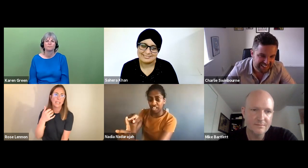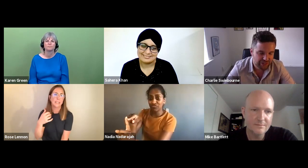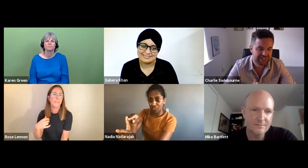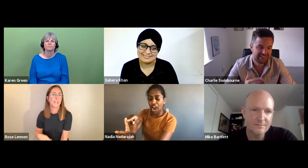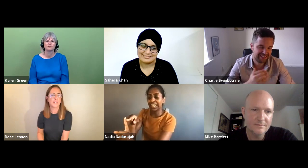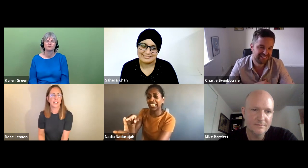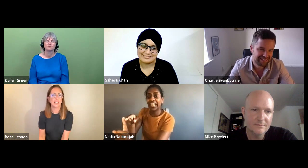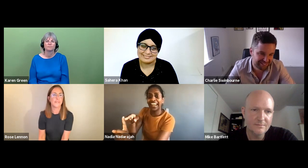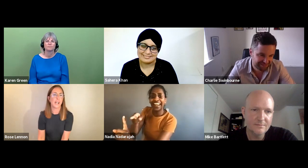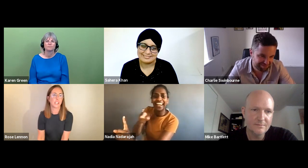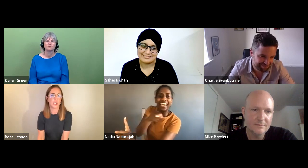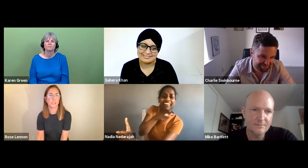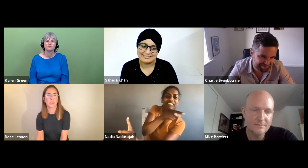say your deadline is 5 o'clock,